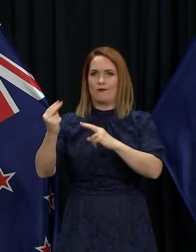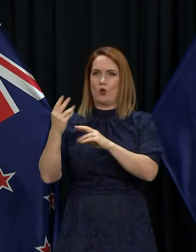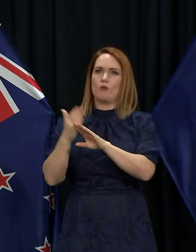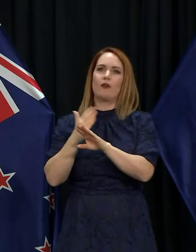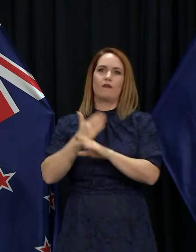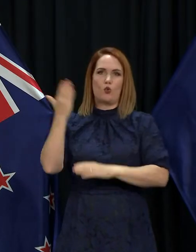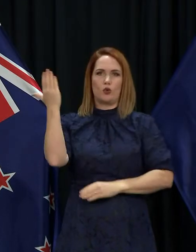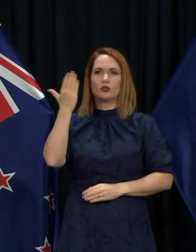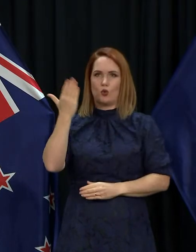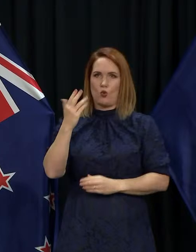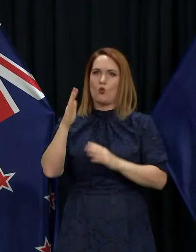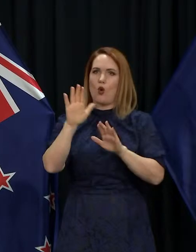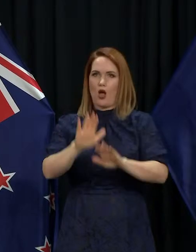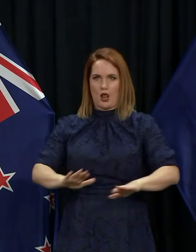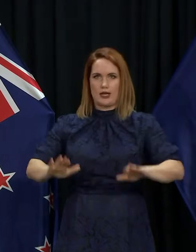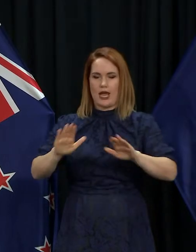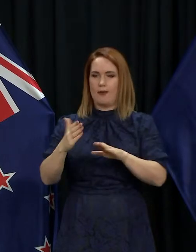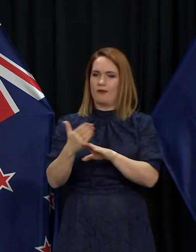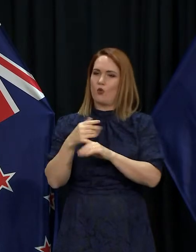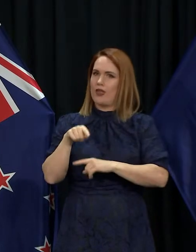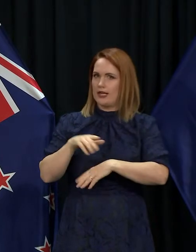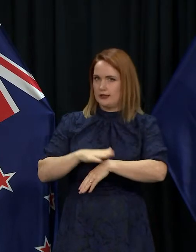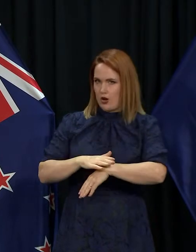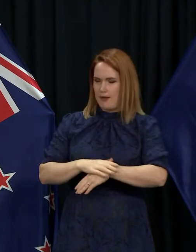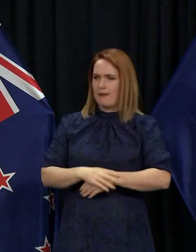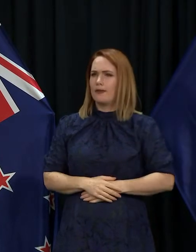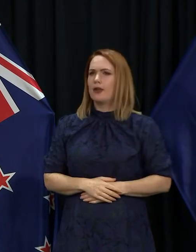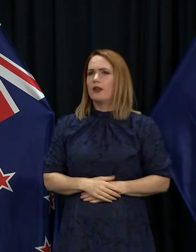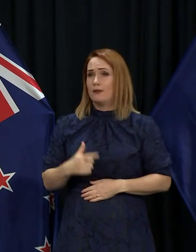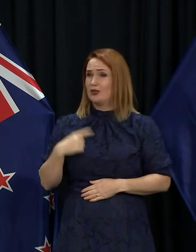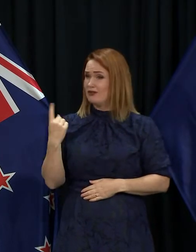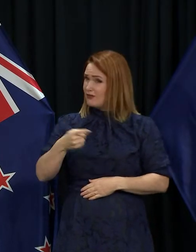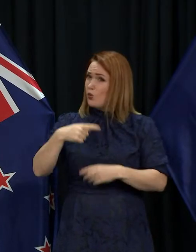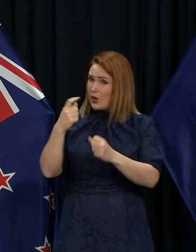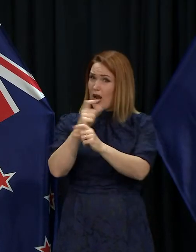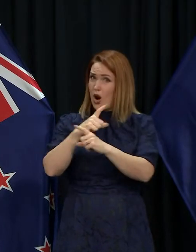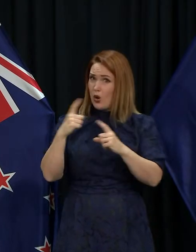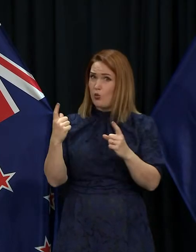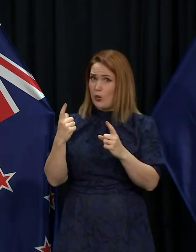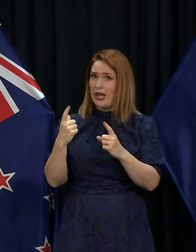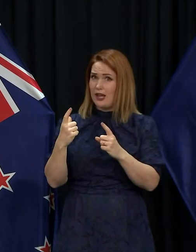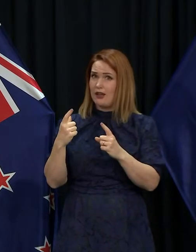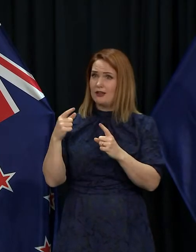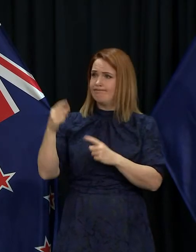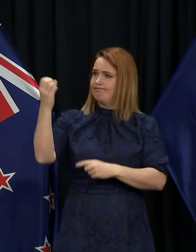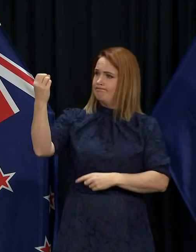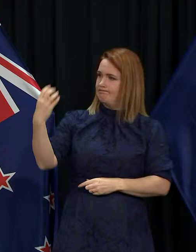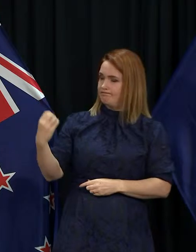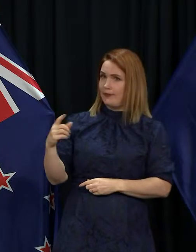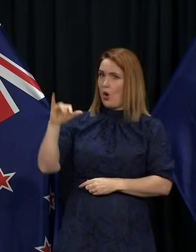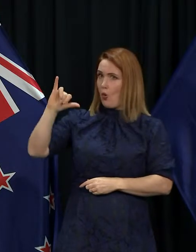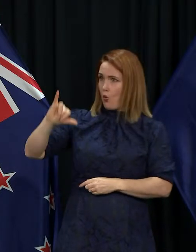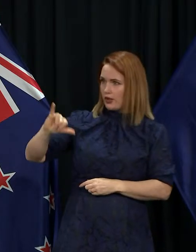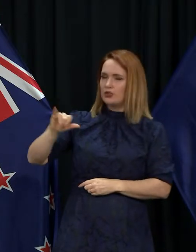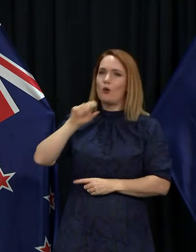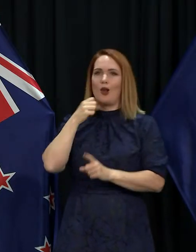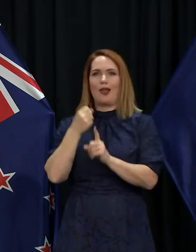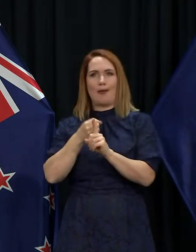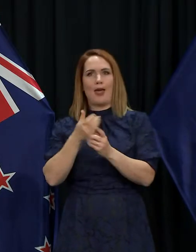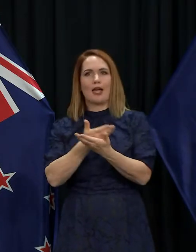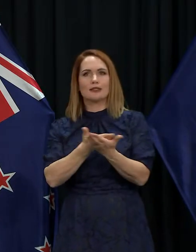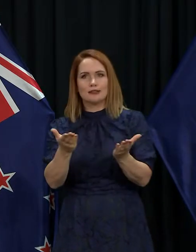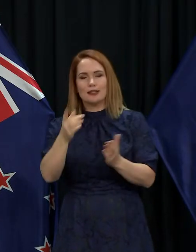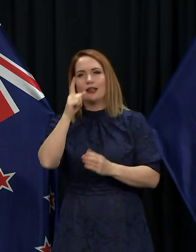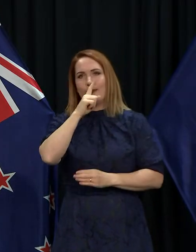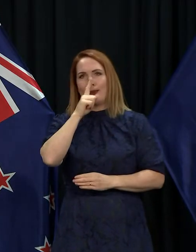and before that holiday period. Because we are aware of the impact of these settings, particularly on those who